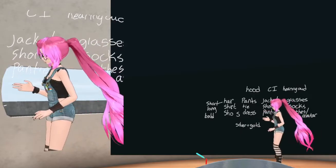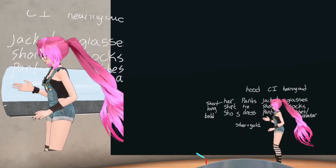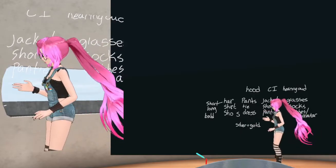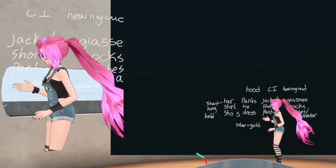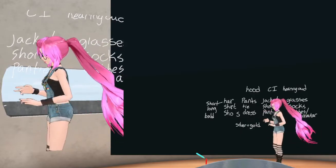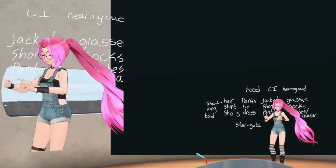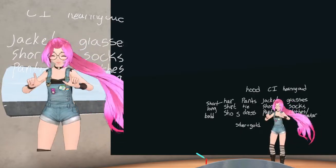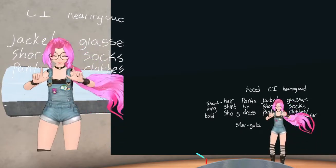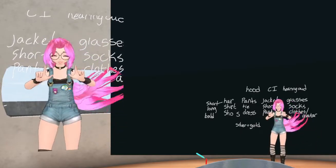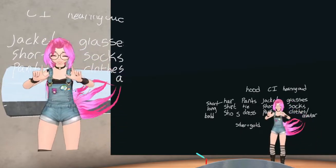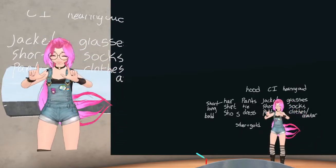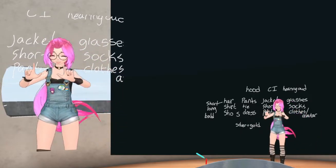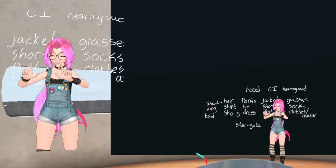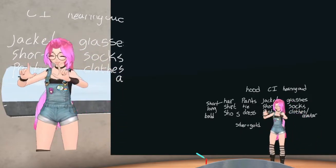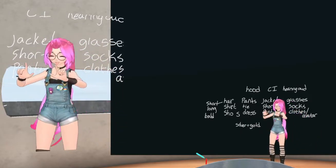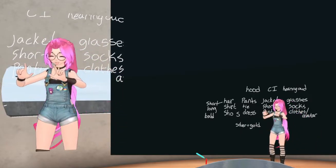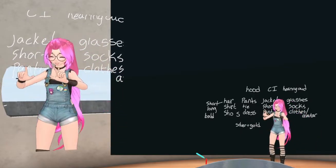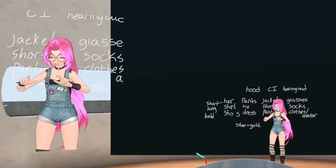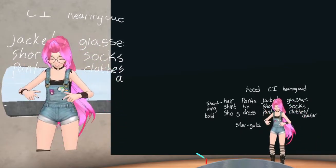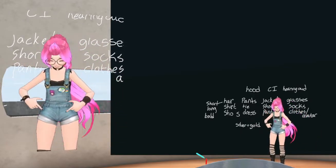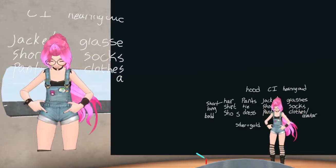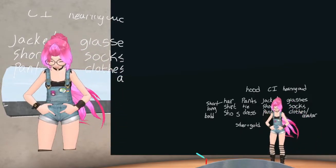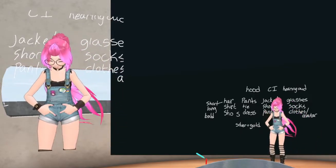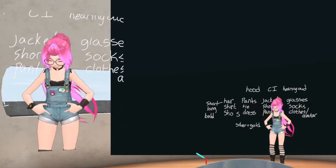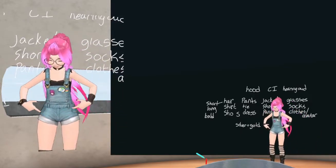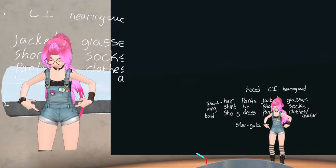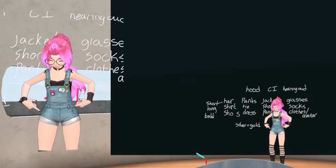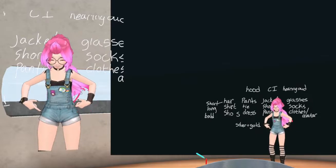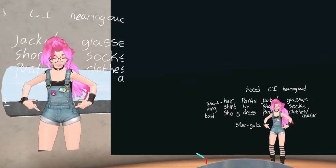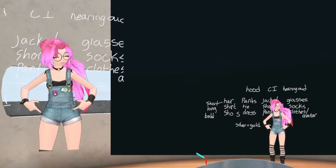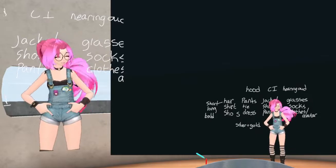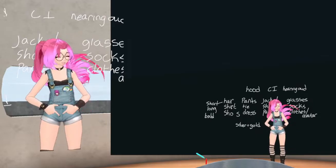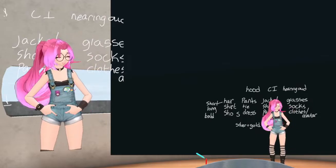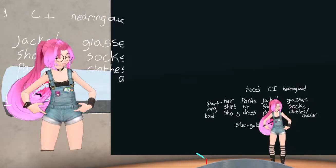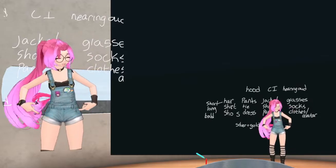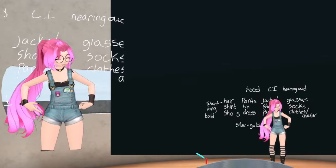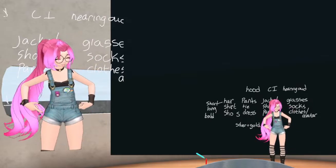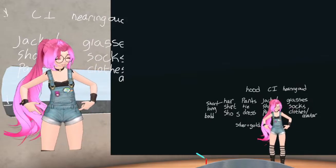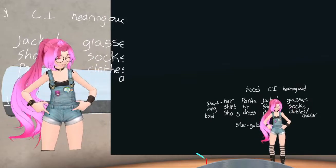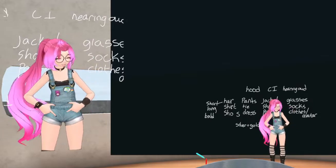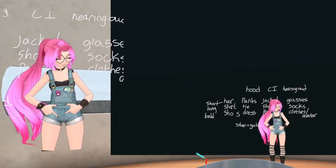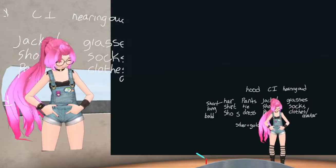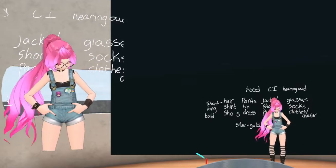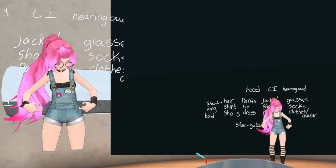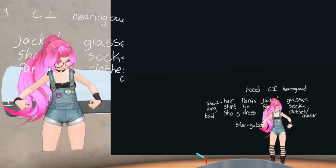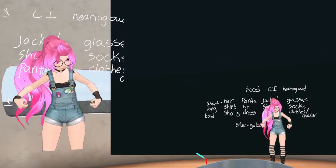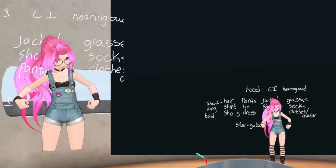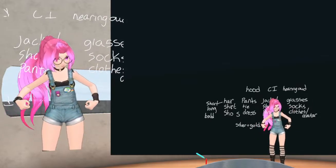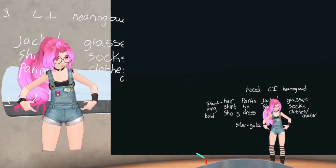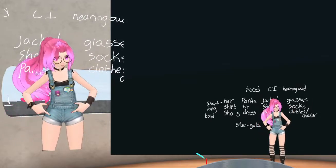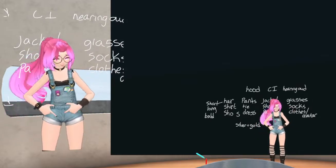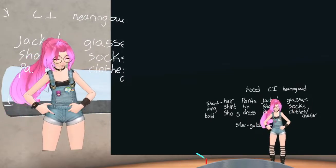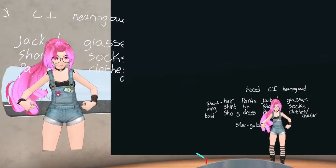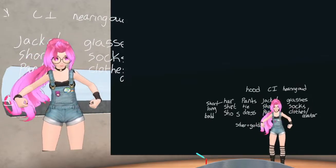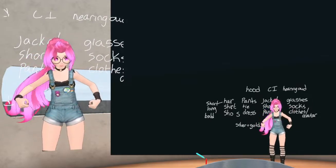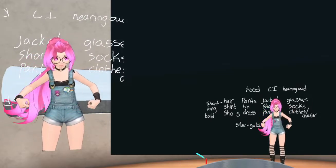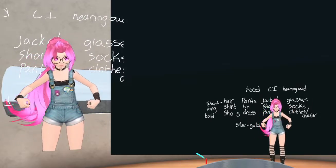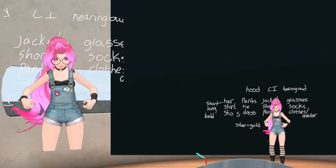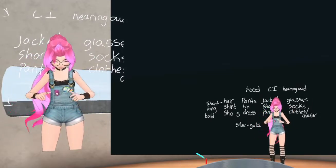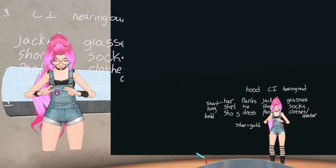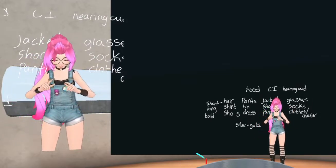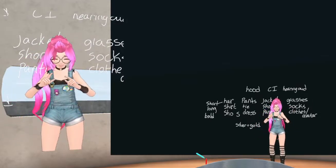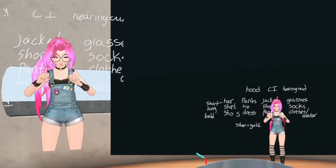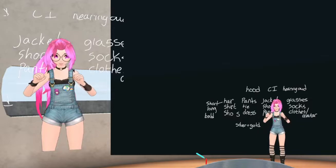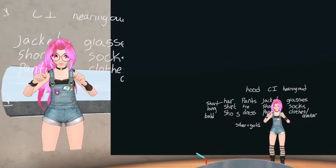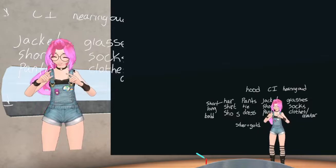panties, it's a L hand, and you're showing the shape of the panties. Sometimes people will bring it